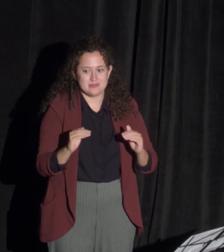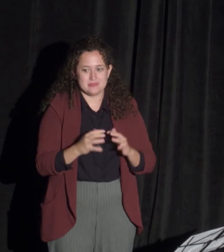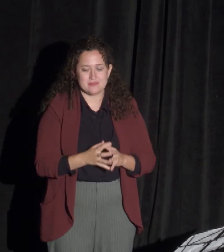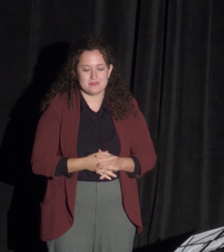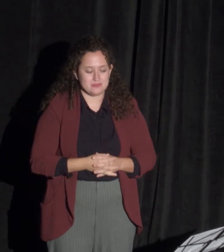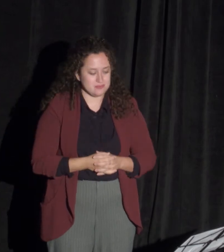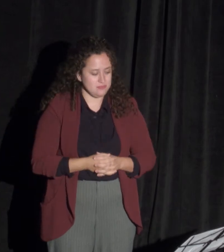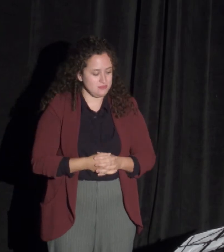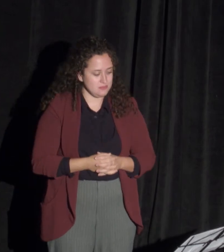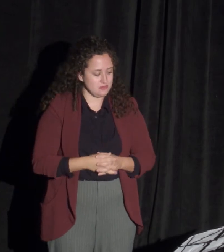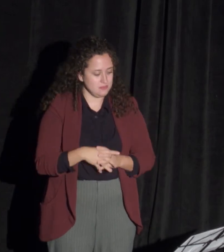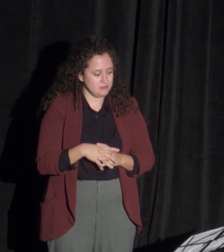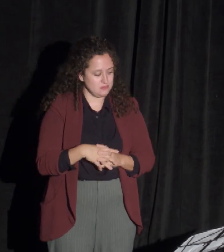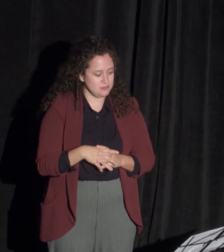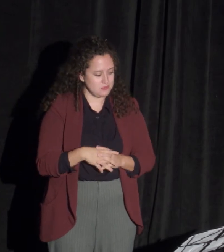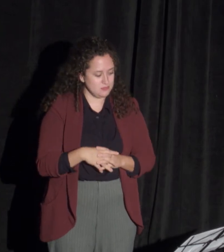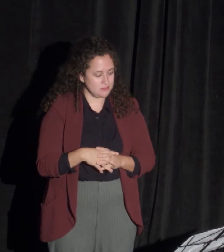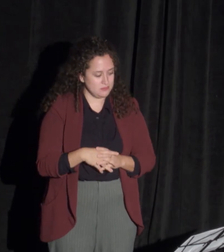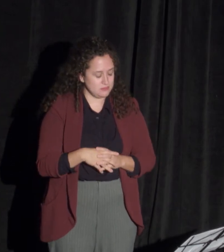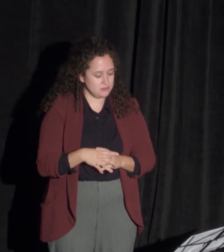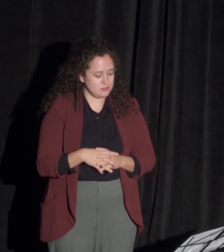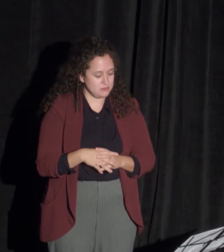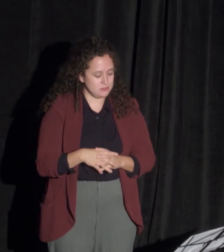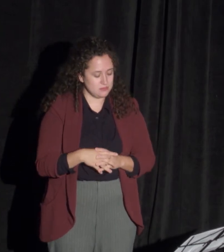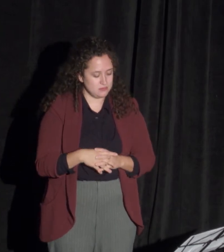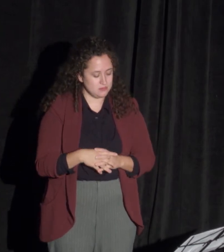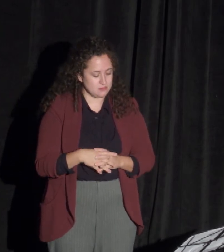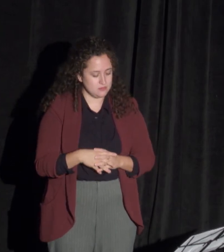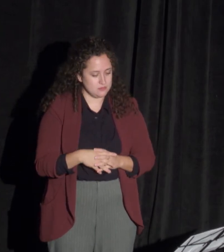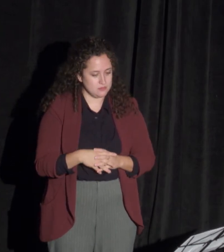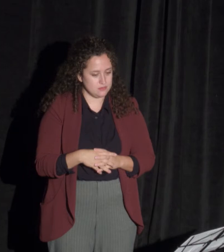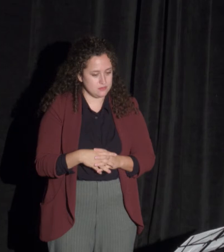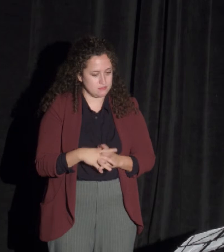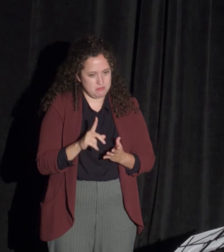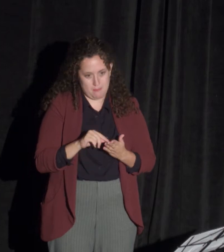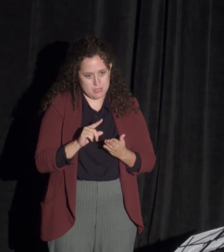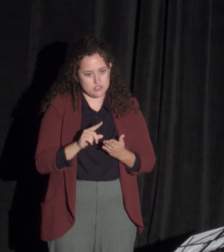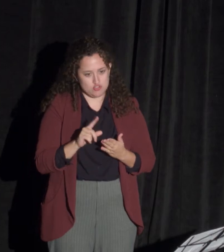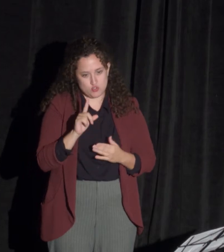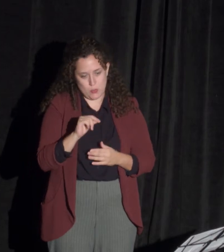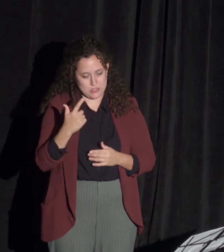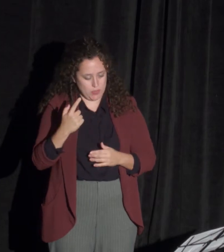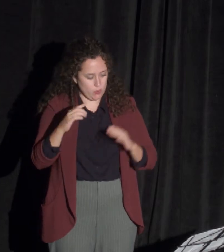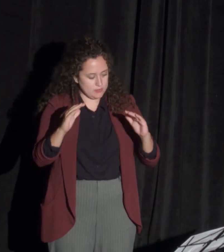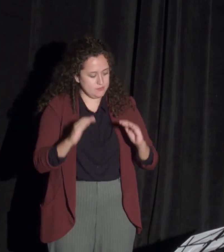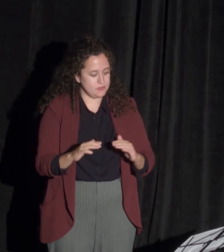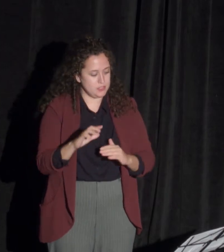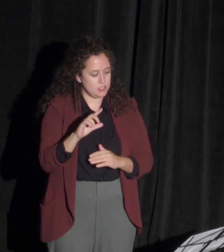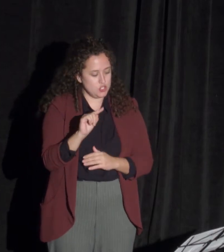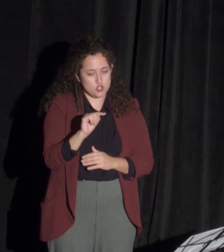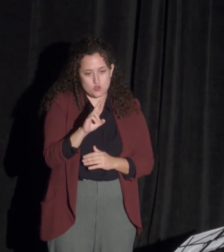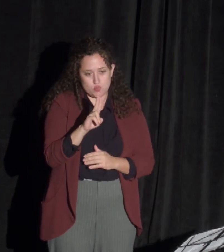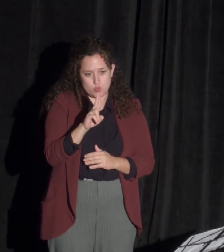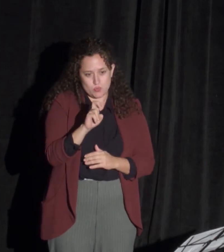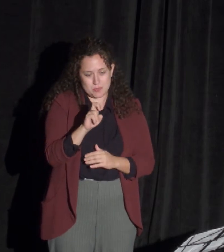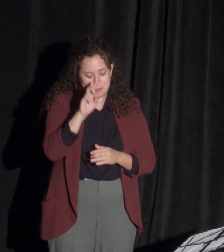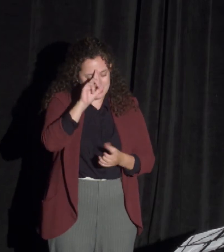Vox, June 2021. True Believer, The Rise and Fall of Stan Lee by